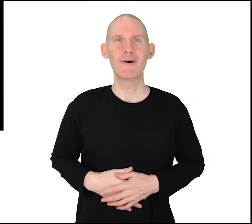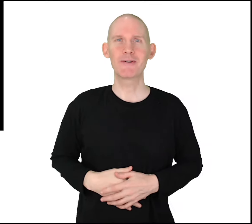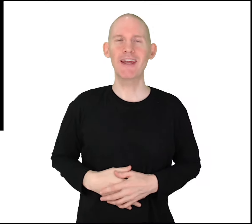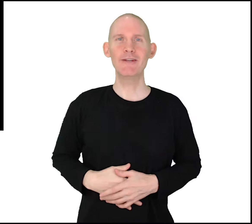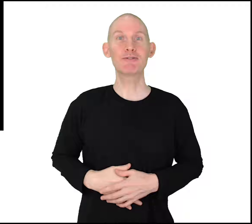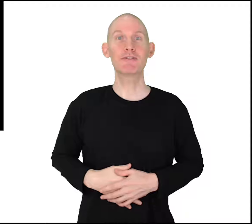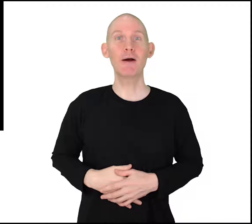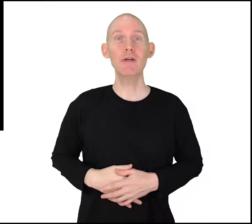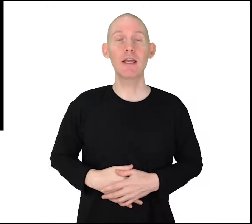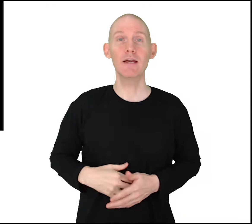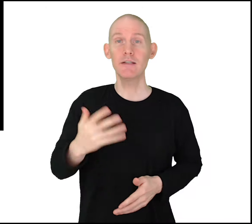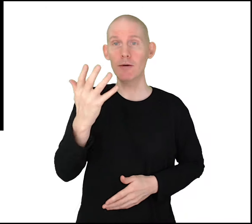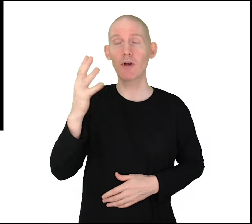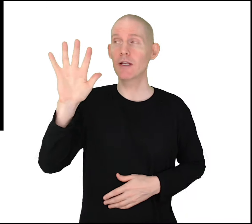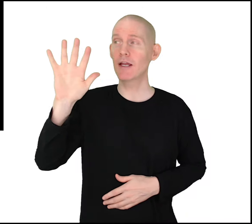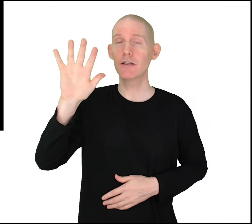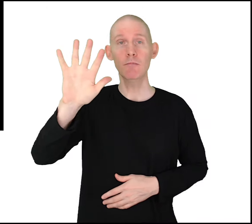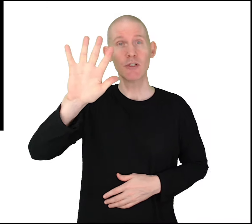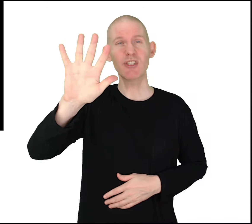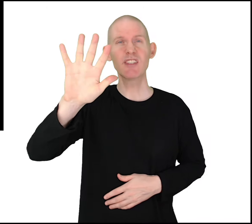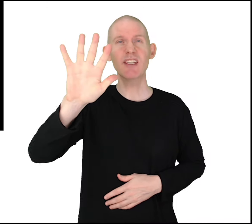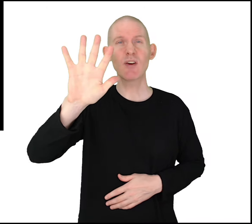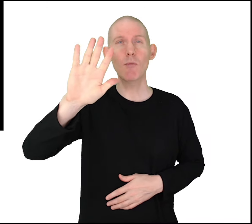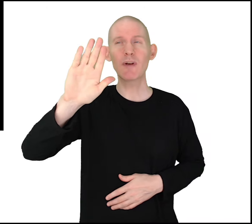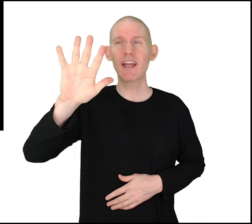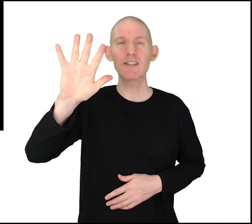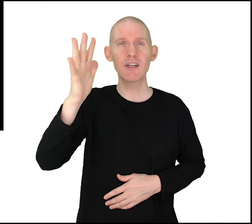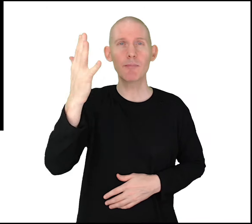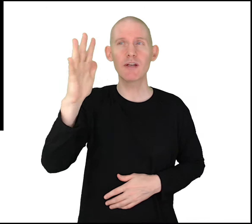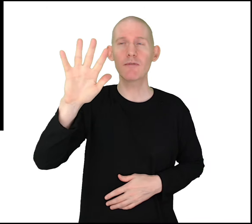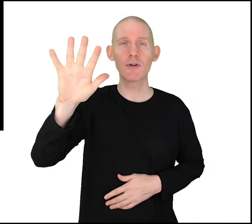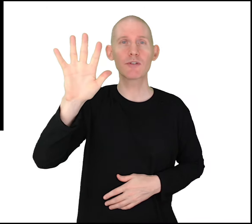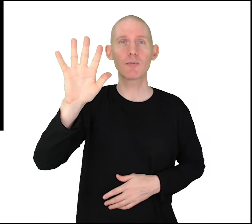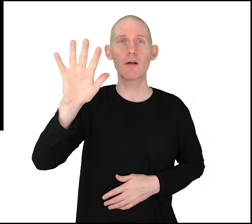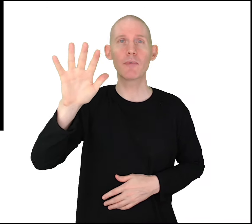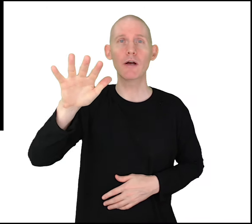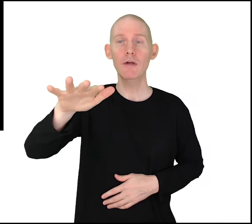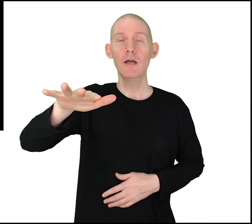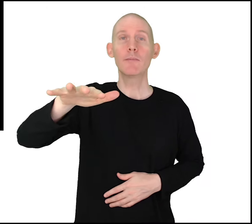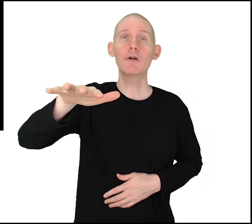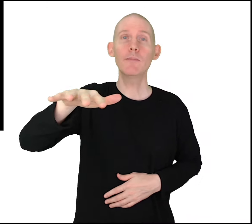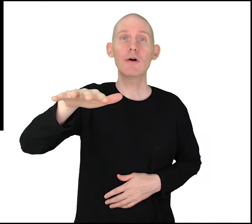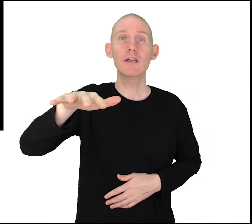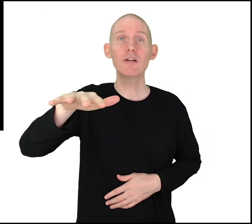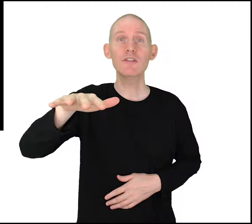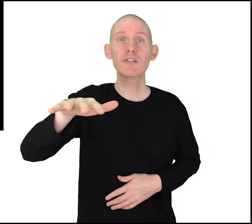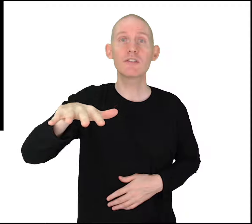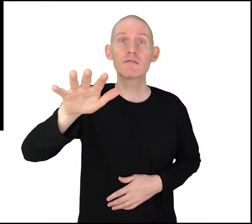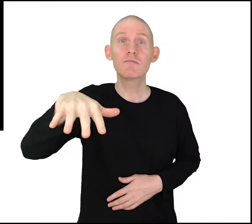Okay, use your dominant hand. I'm right-handed. Just nice open hand shape here, fingers spread apart. Put it about here and just wave